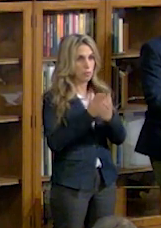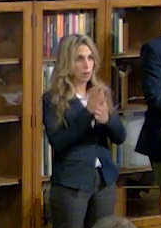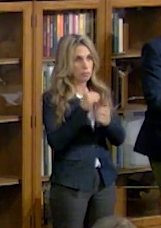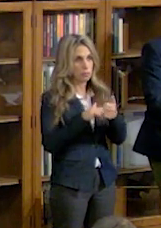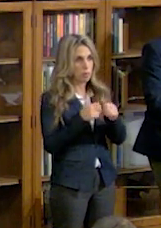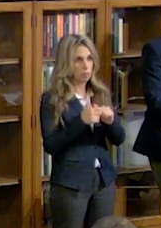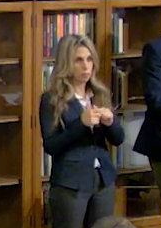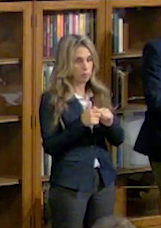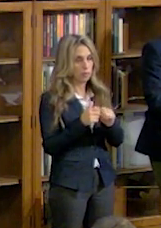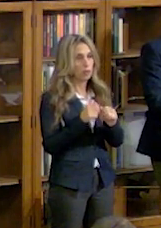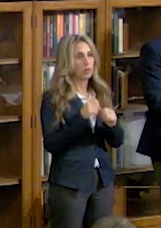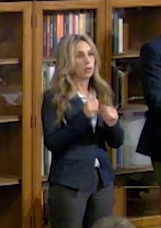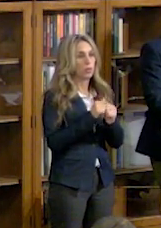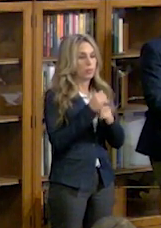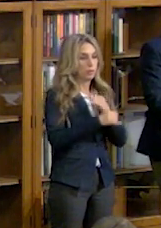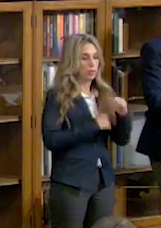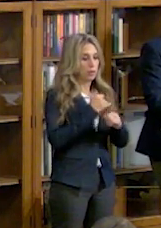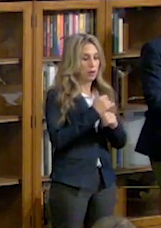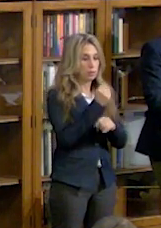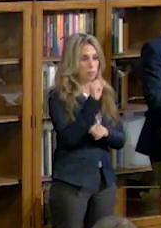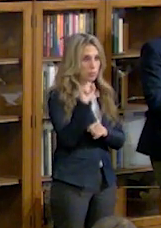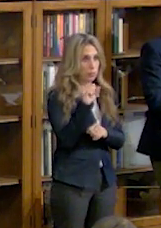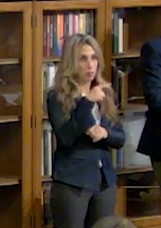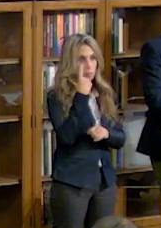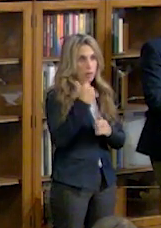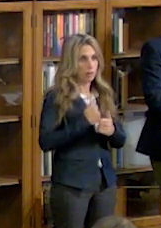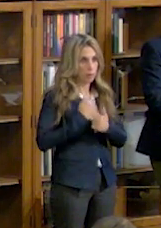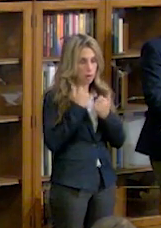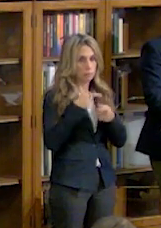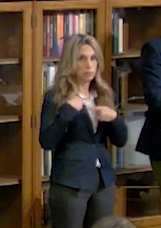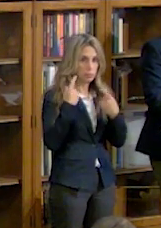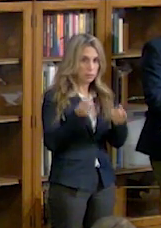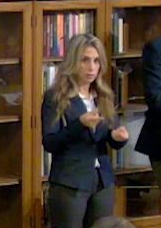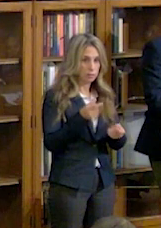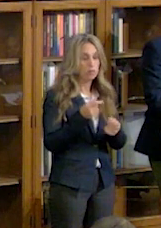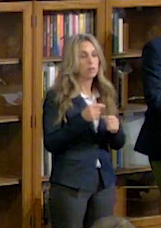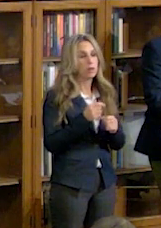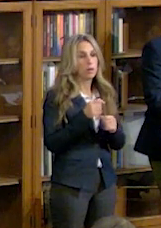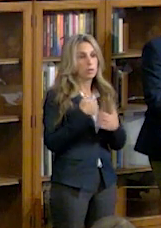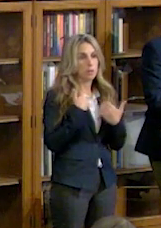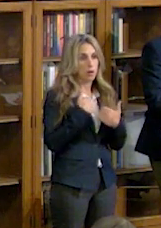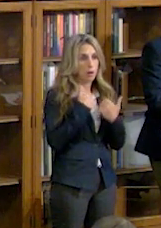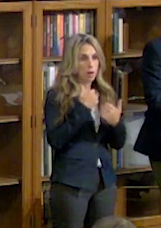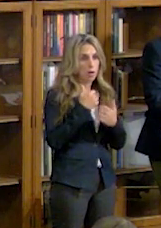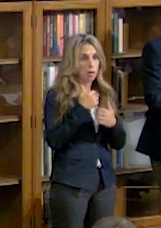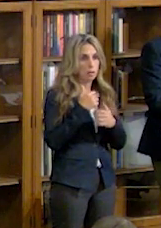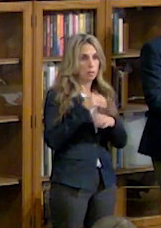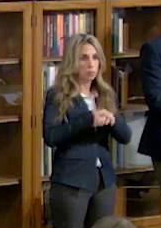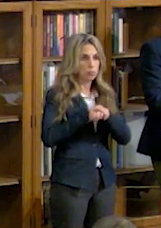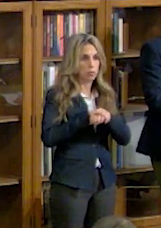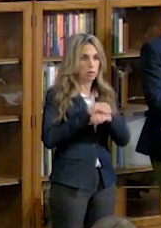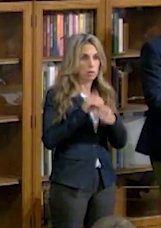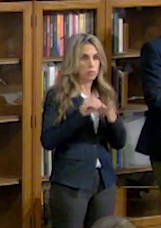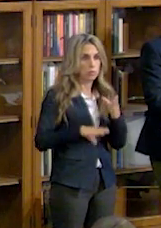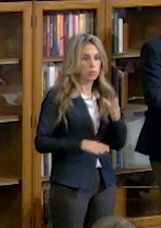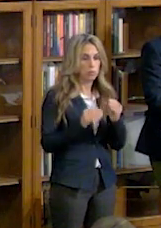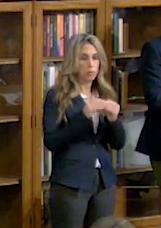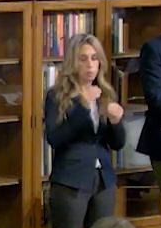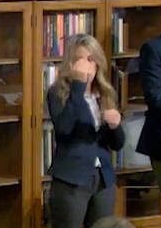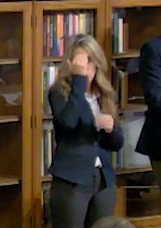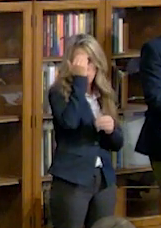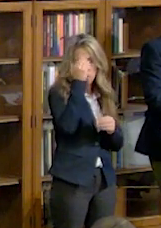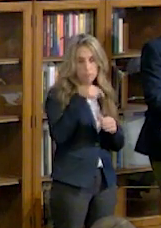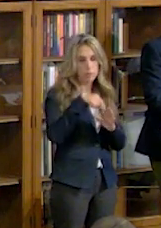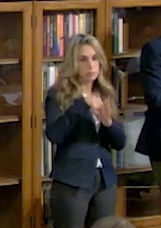in the wake of the international movement for black lives over the course of the last decade or so young British students today are far more likely to be aware of the deep